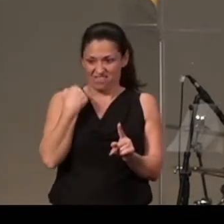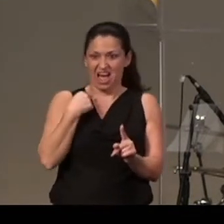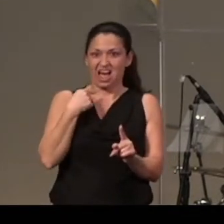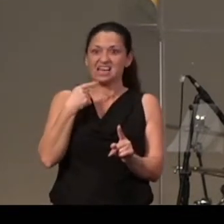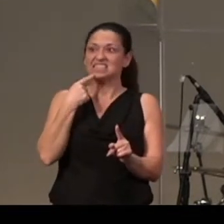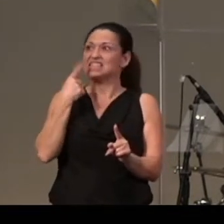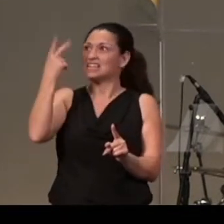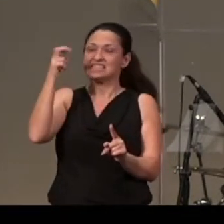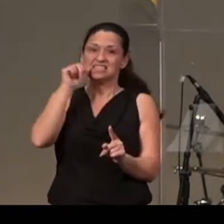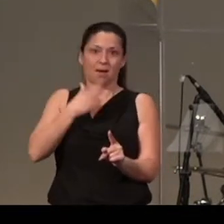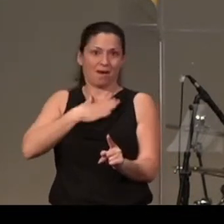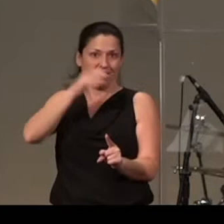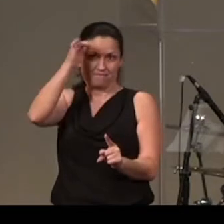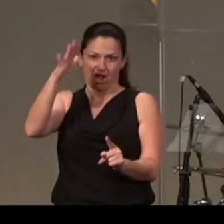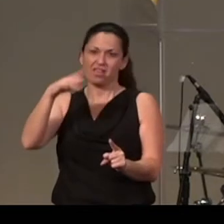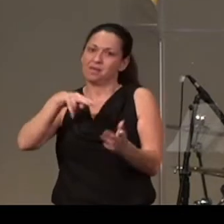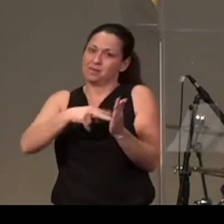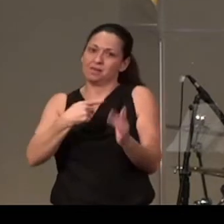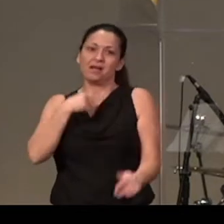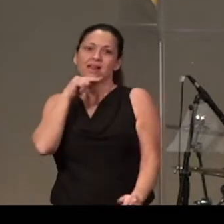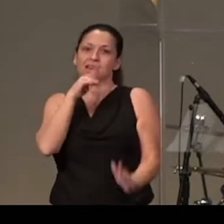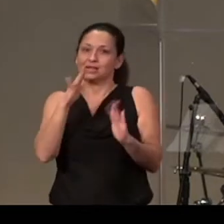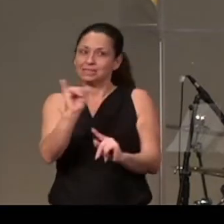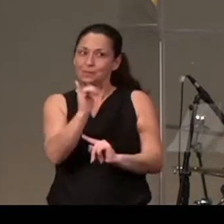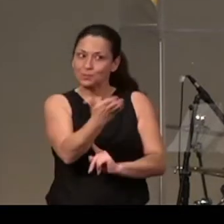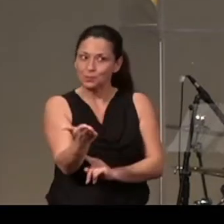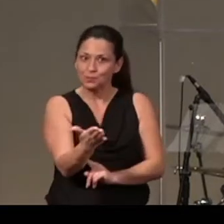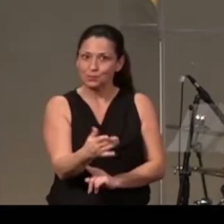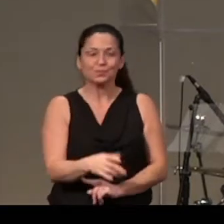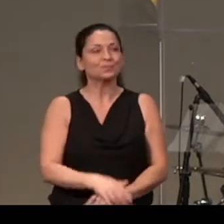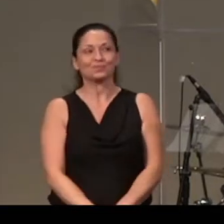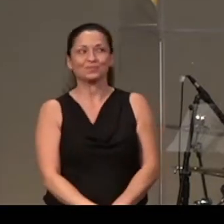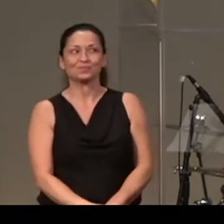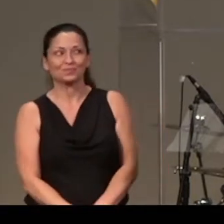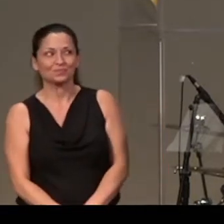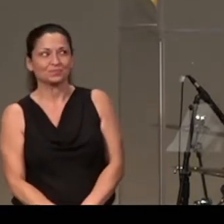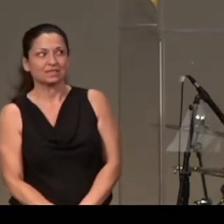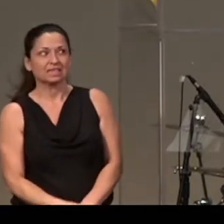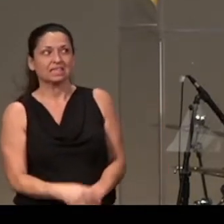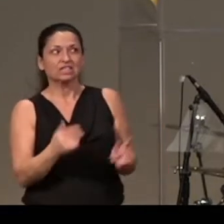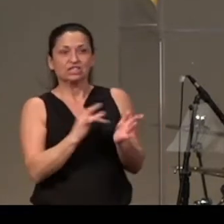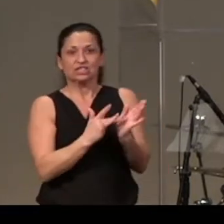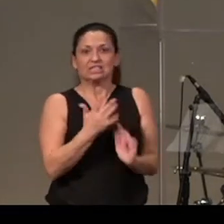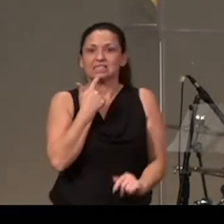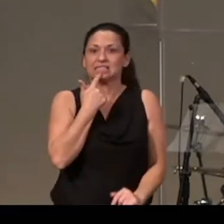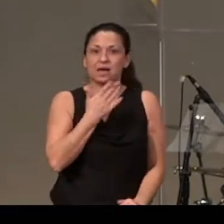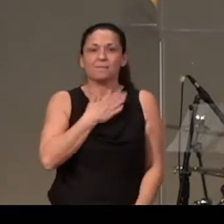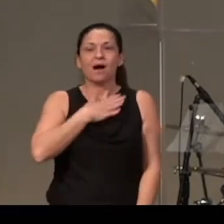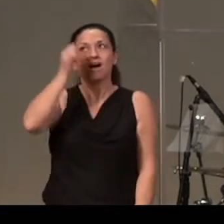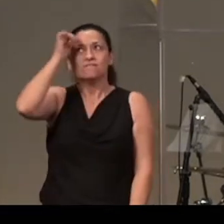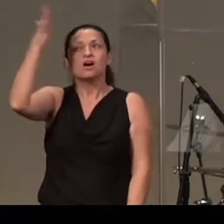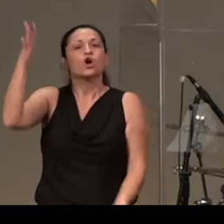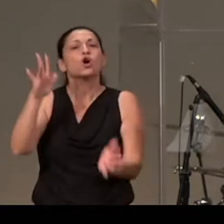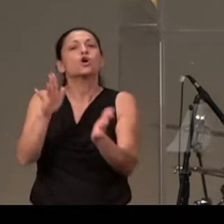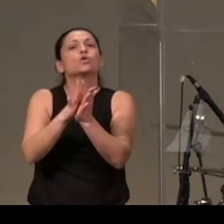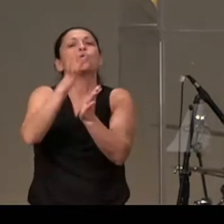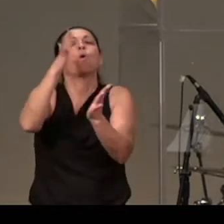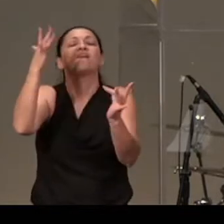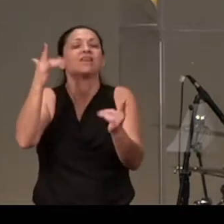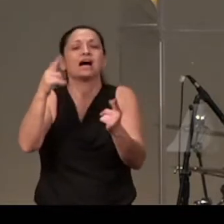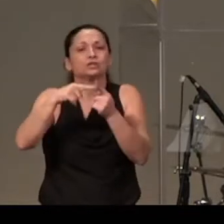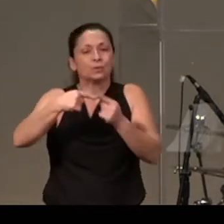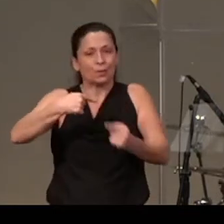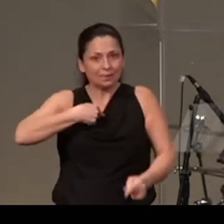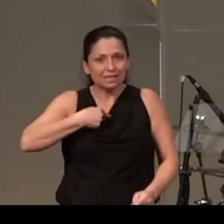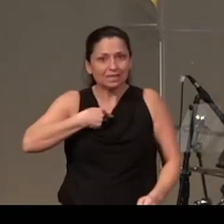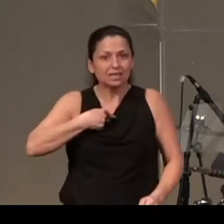word. So fact number one that Jesus is fully God and fully man is he says, my Father glorifies me. My Father glorifies